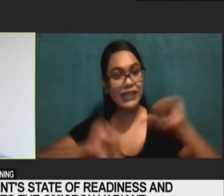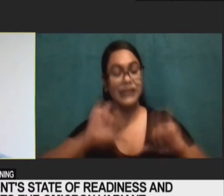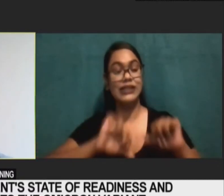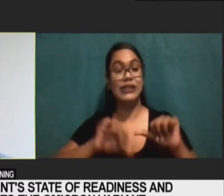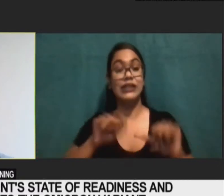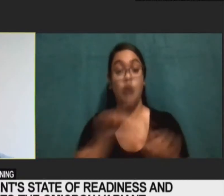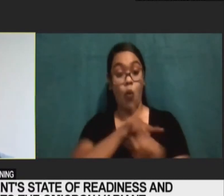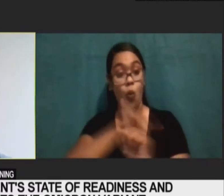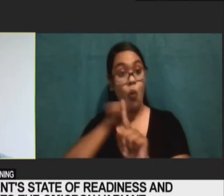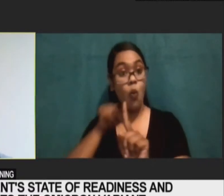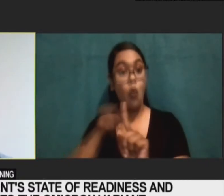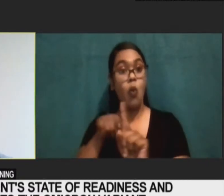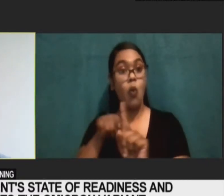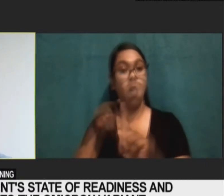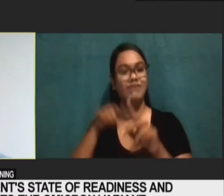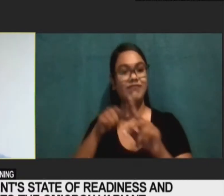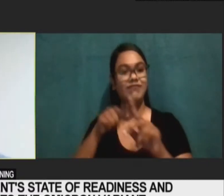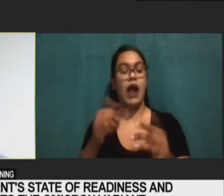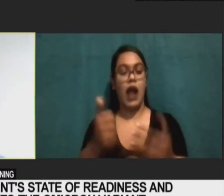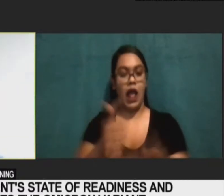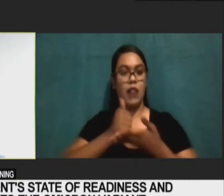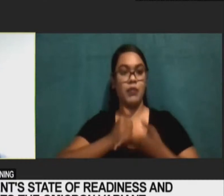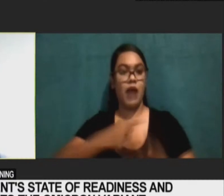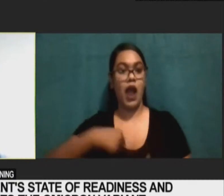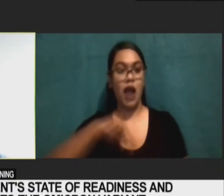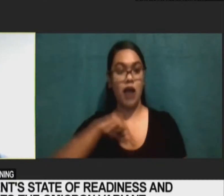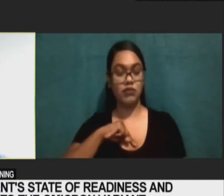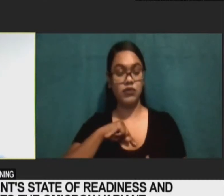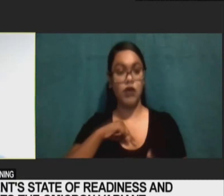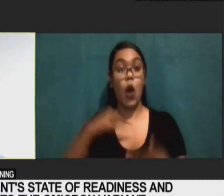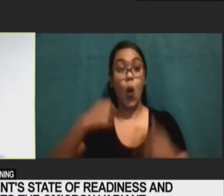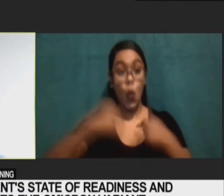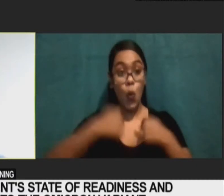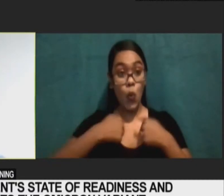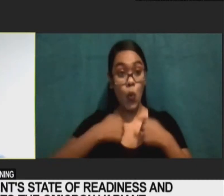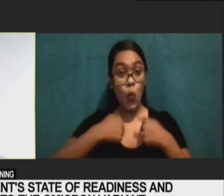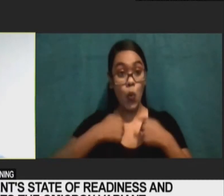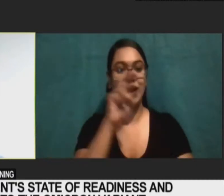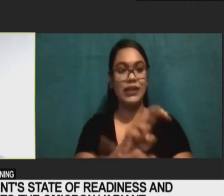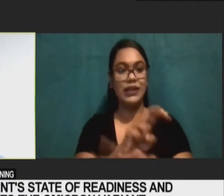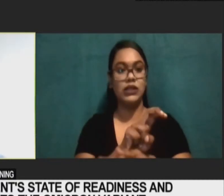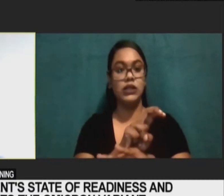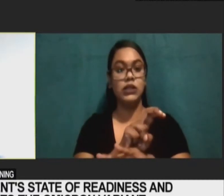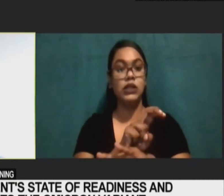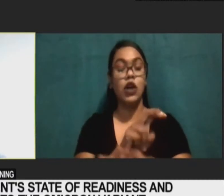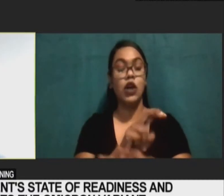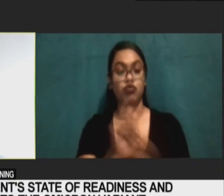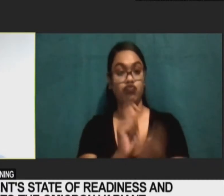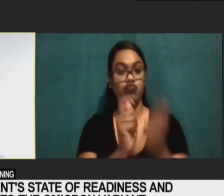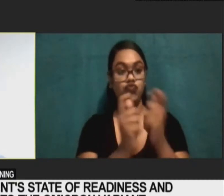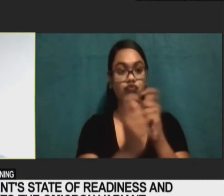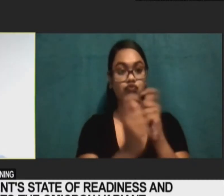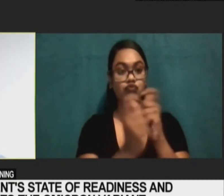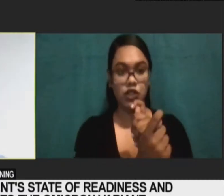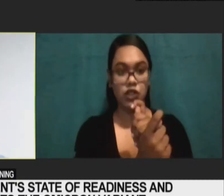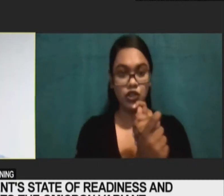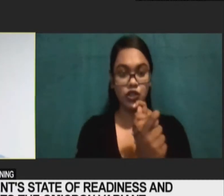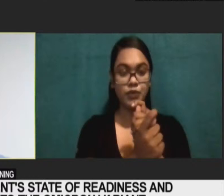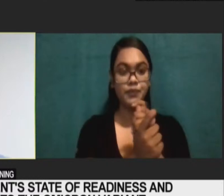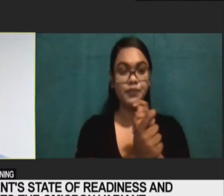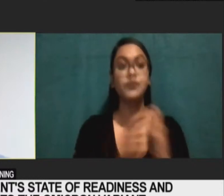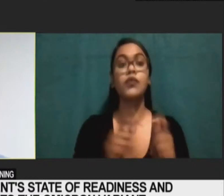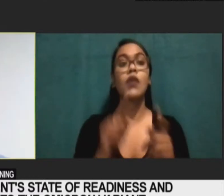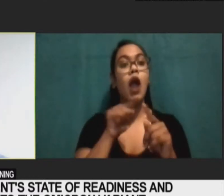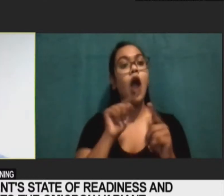have an attitude that says we need to defeat this COVID, irrespective of the various variants that it presents